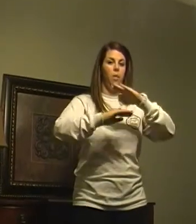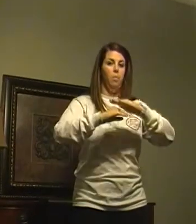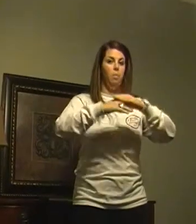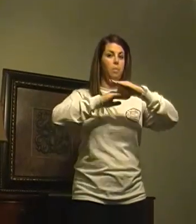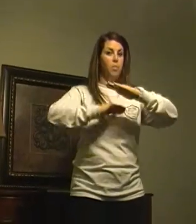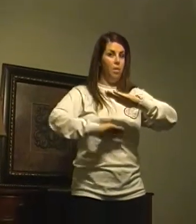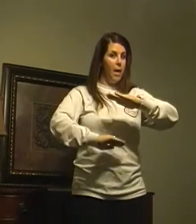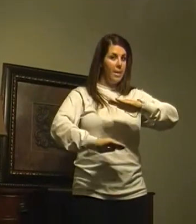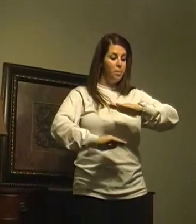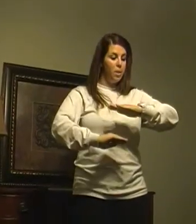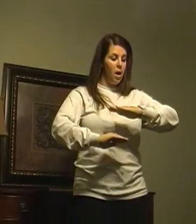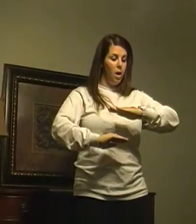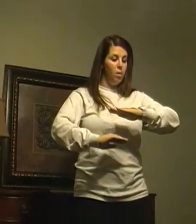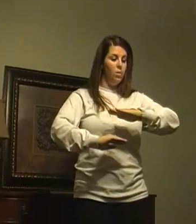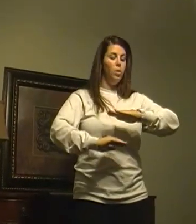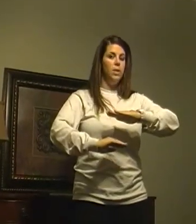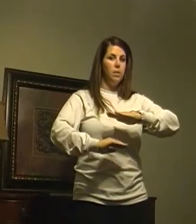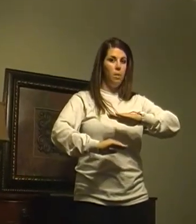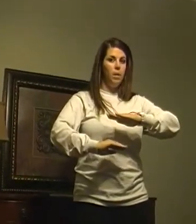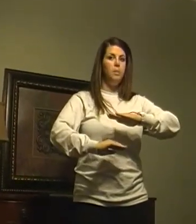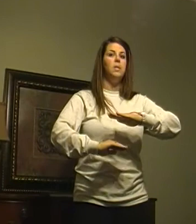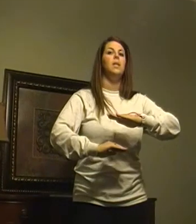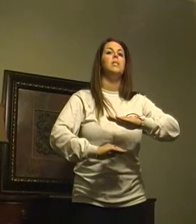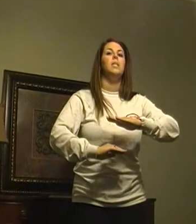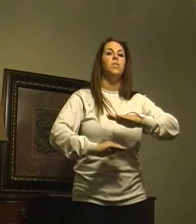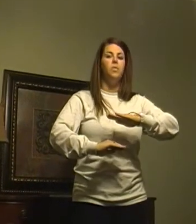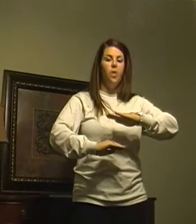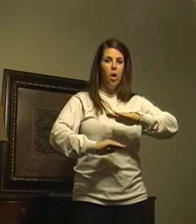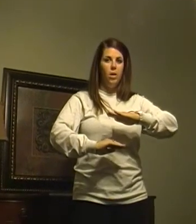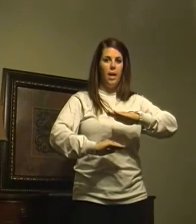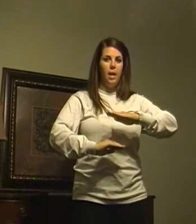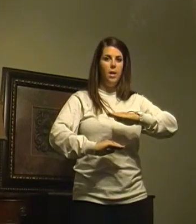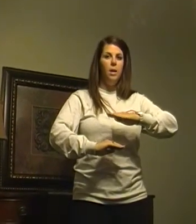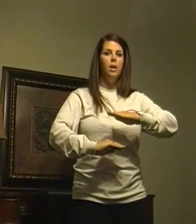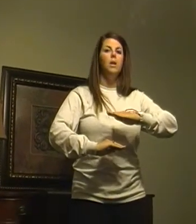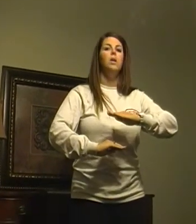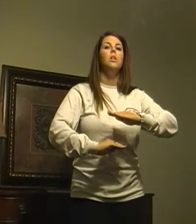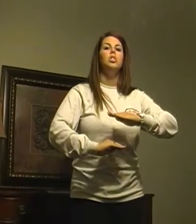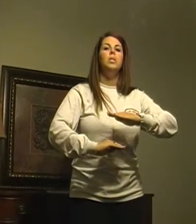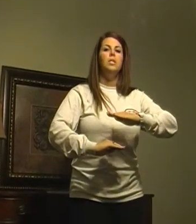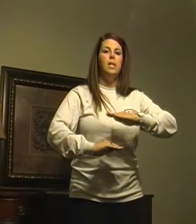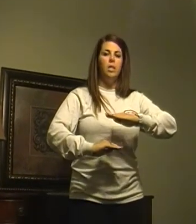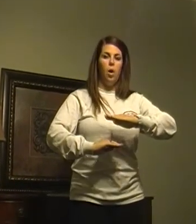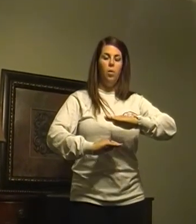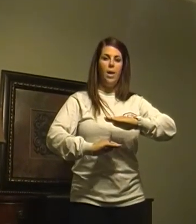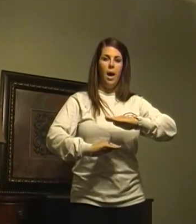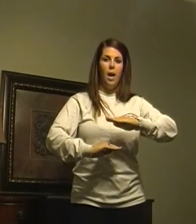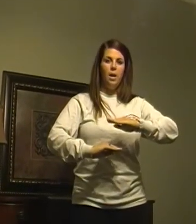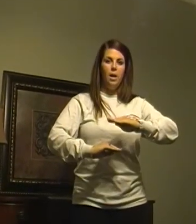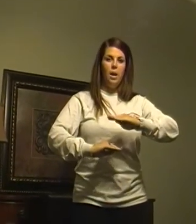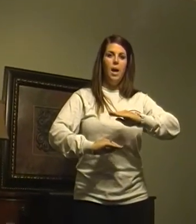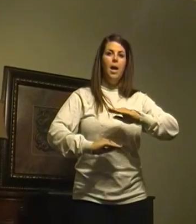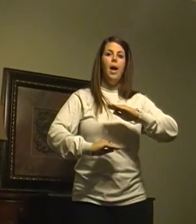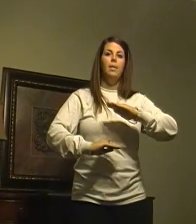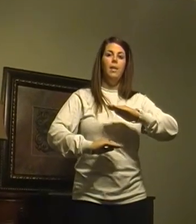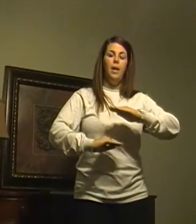from the last below, Chris Tomlin comes in and says falling. She says oh yeah, and